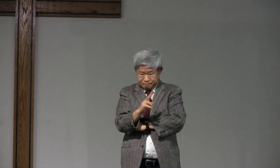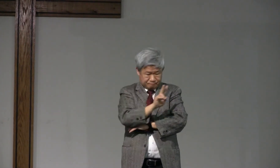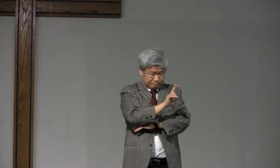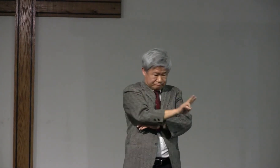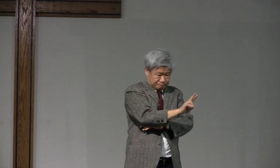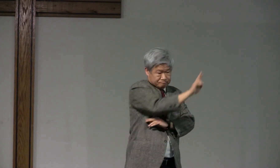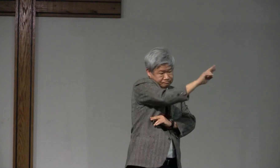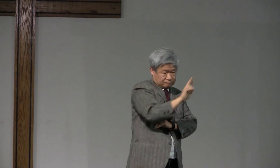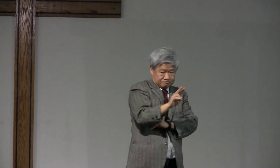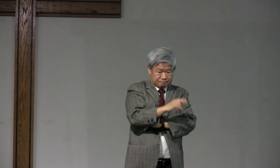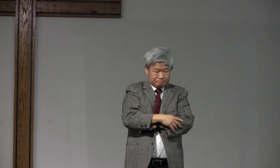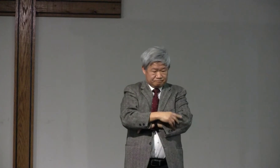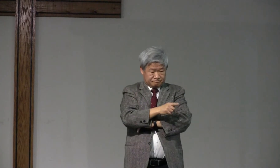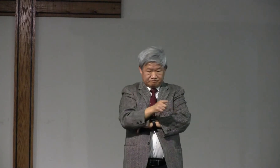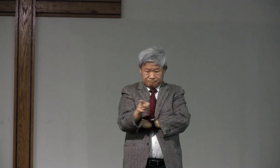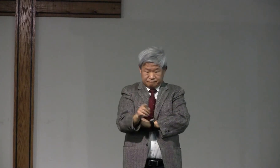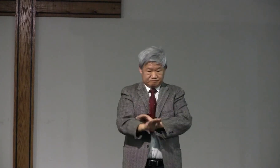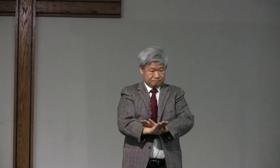He sent them 2 by 2.